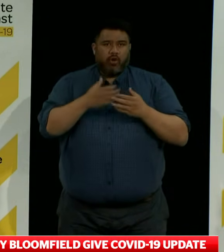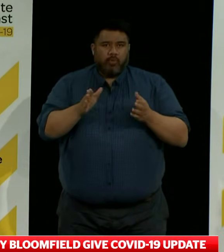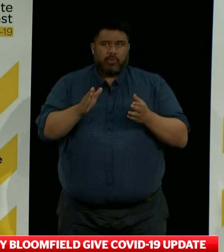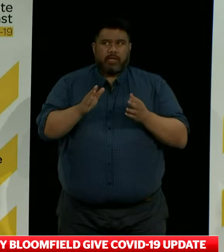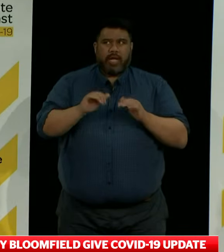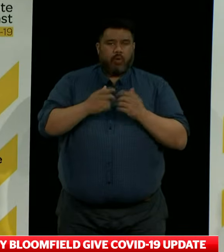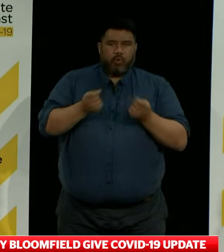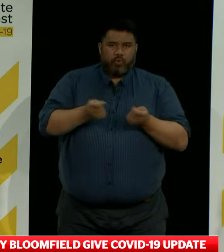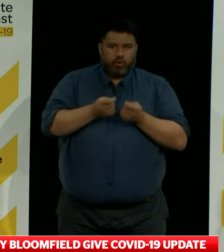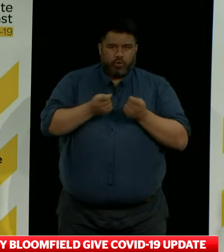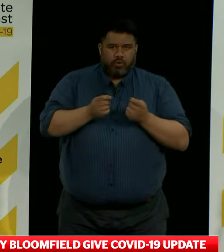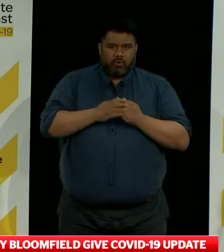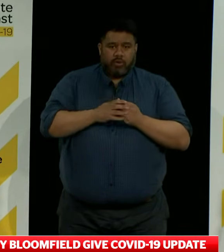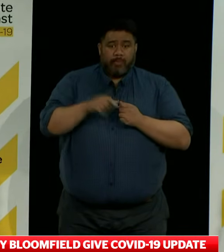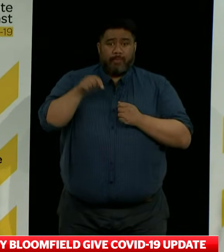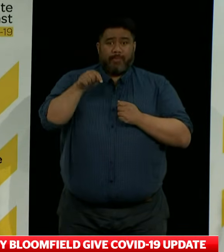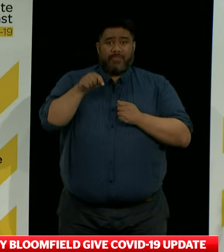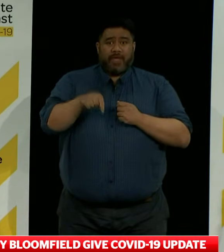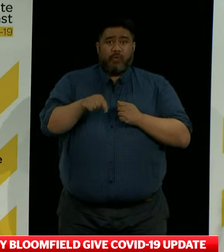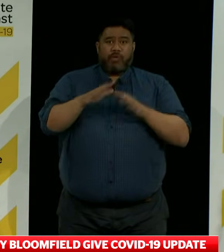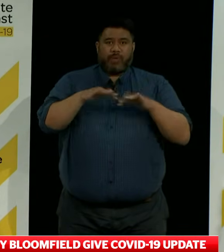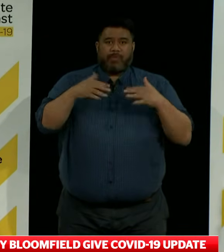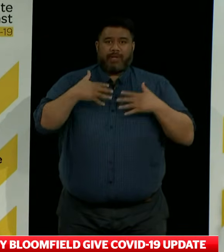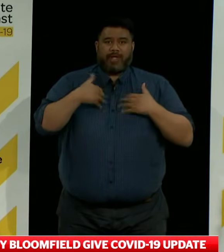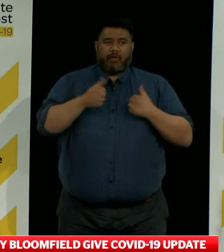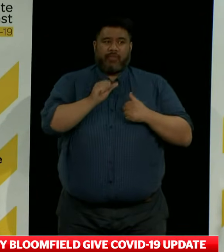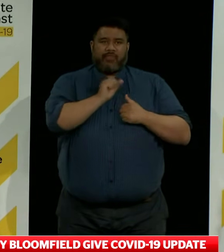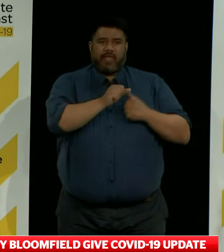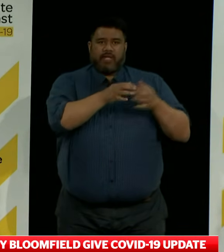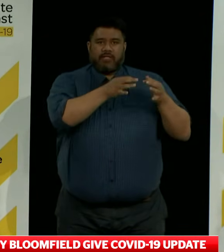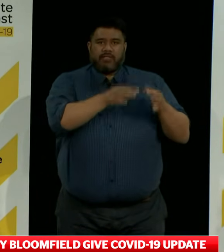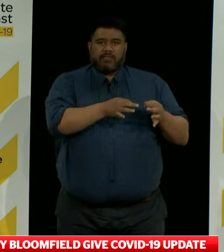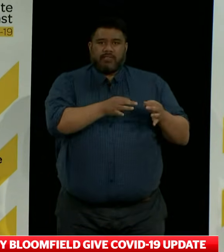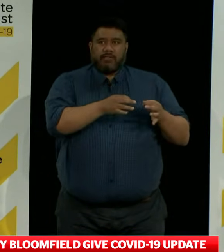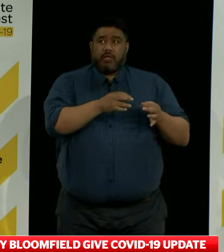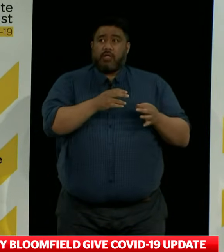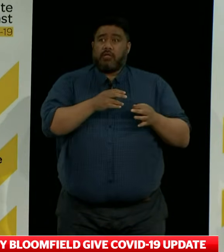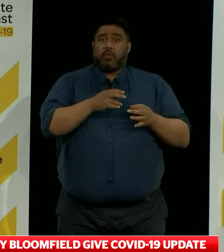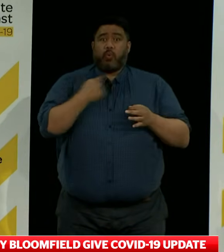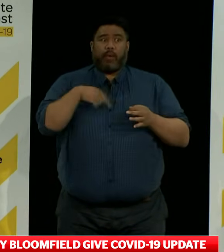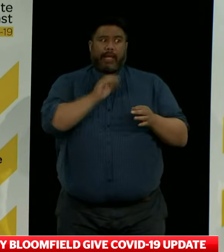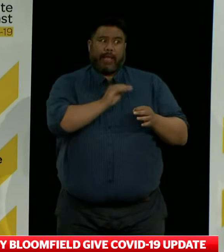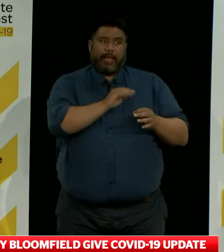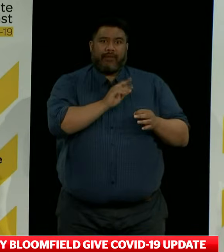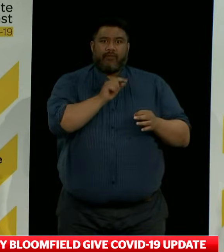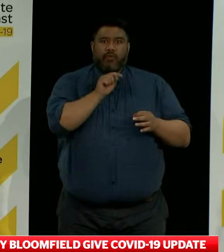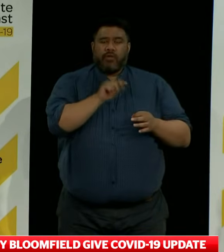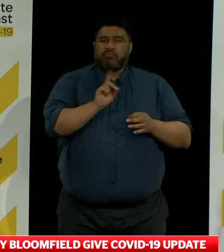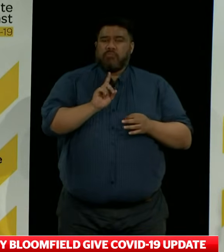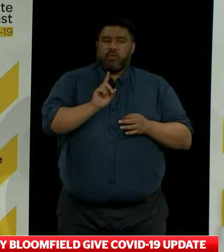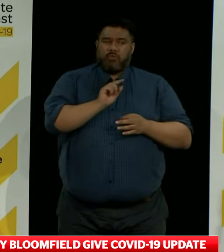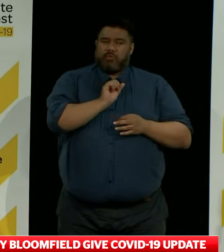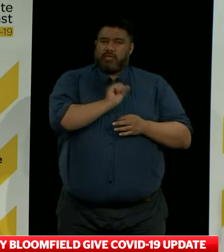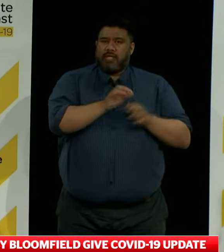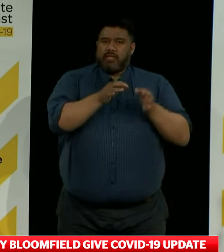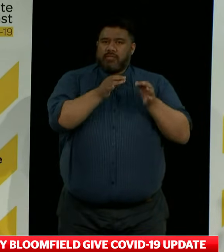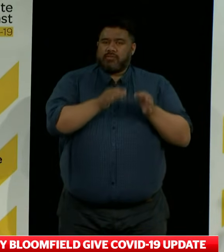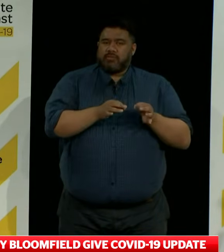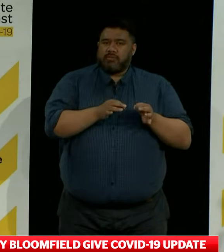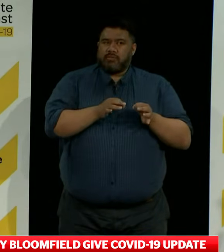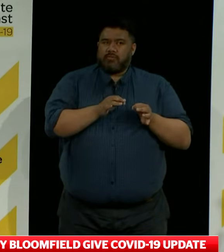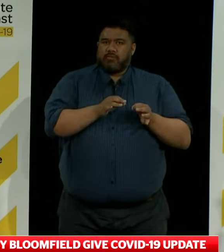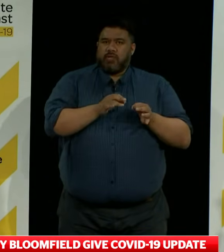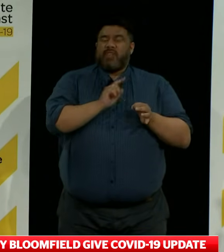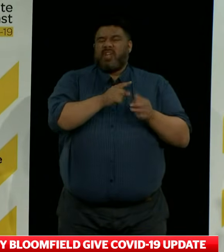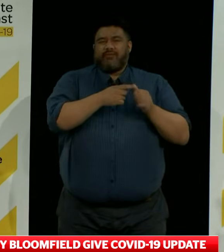health judgment. No one made a request of the health team to do anything other than provide us with their view on what those options